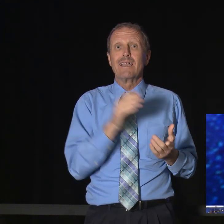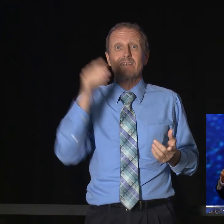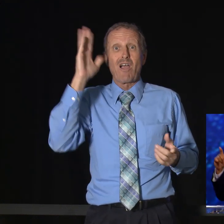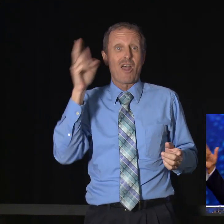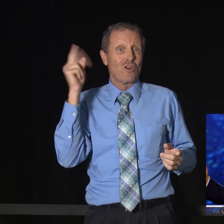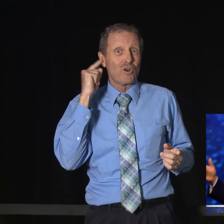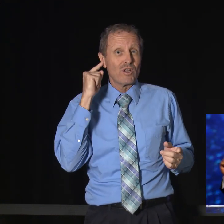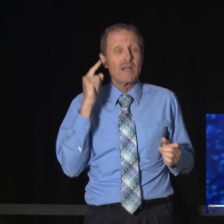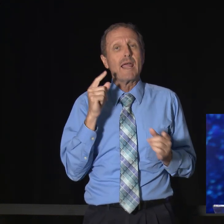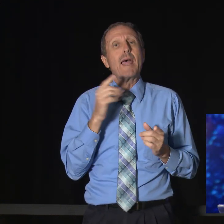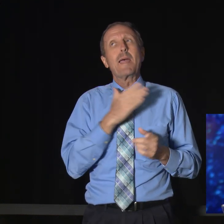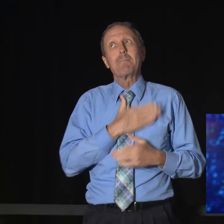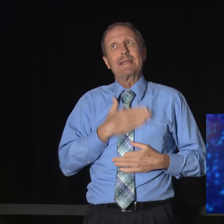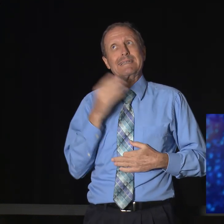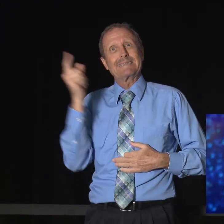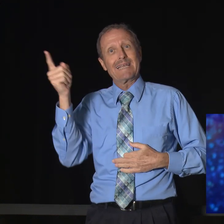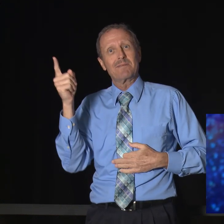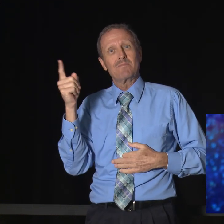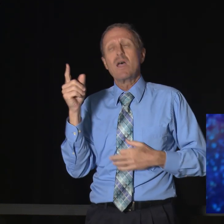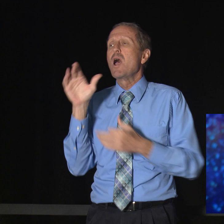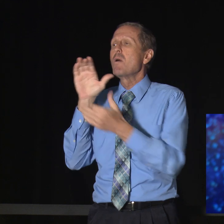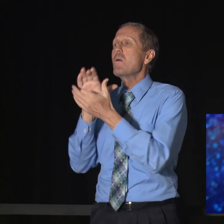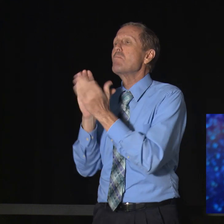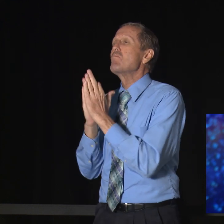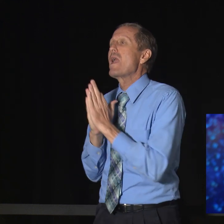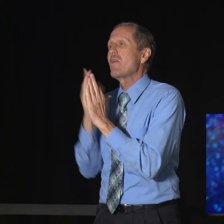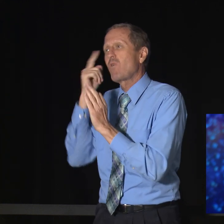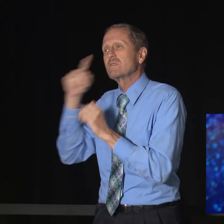by praying for someone else's marriage.